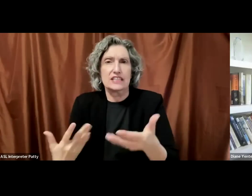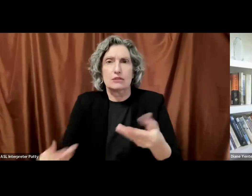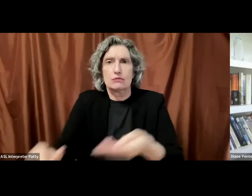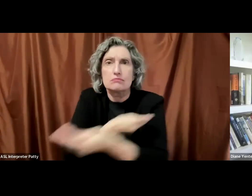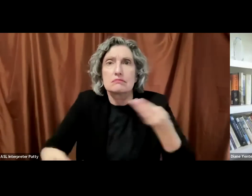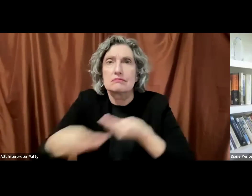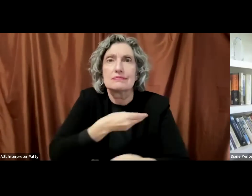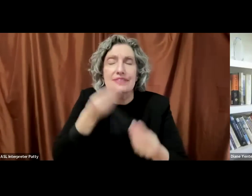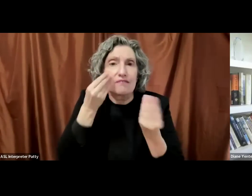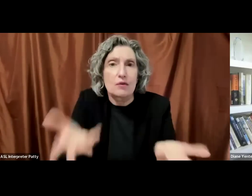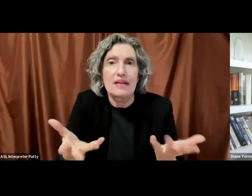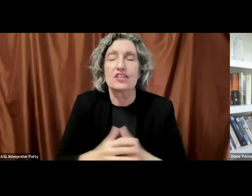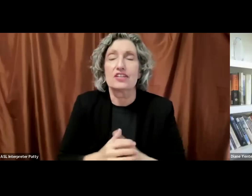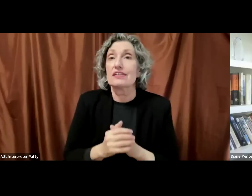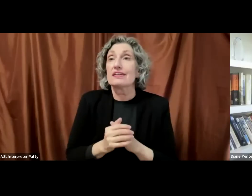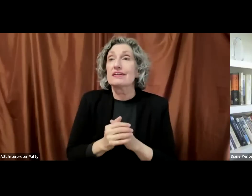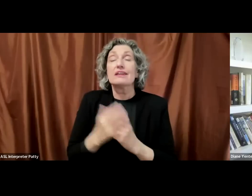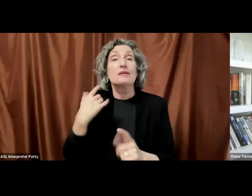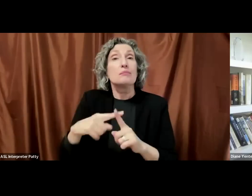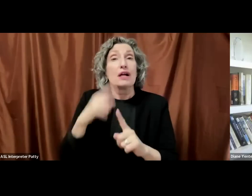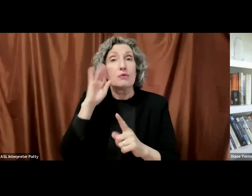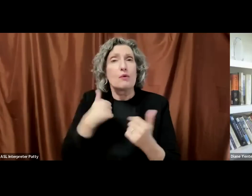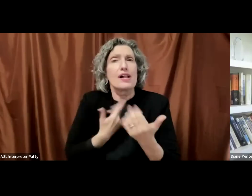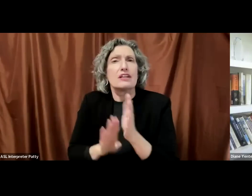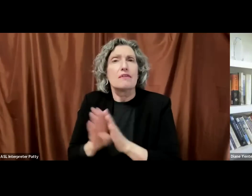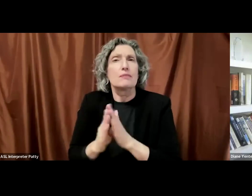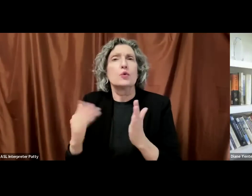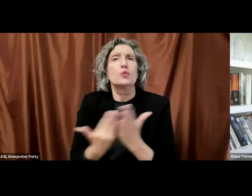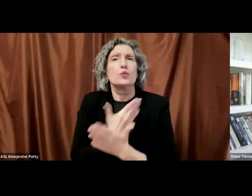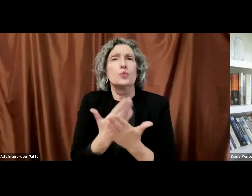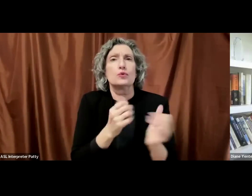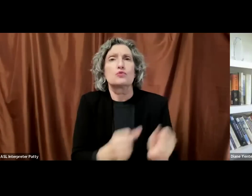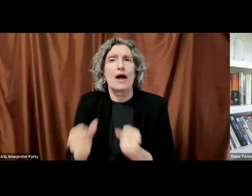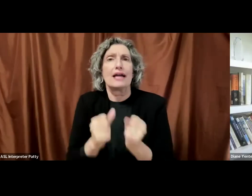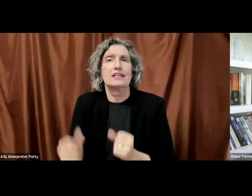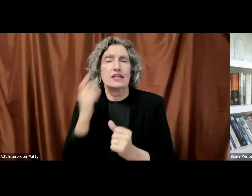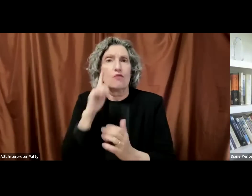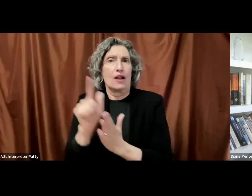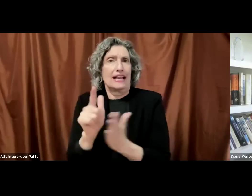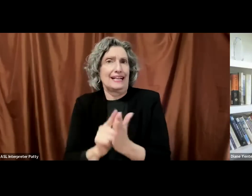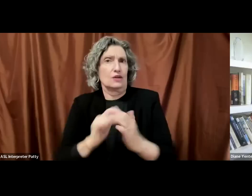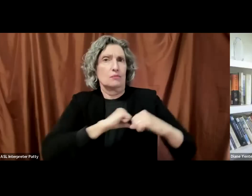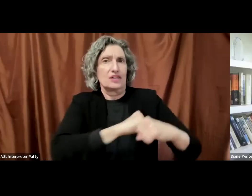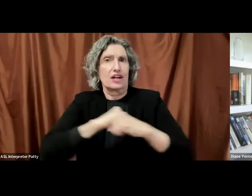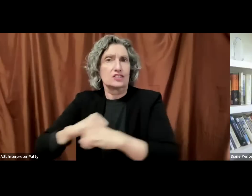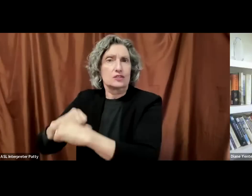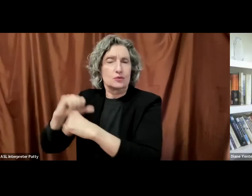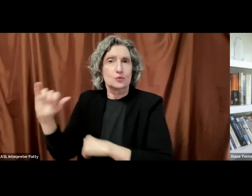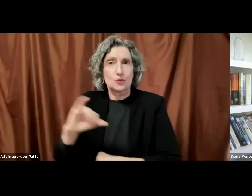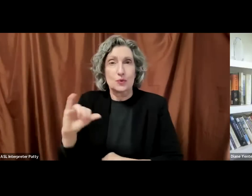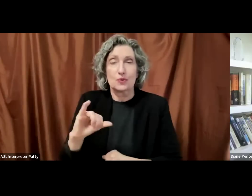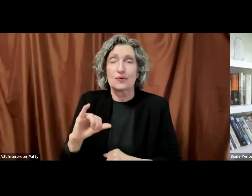with sophisticated and new legal strategies. And we'll be strengthened, most of all, by uniting